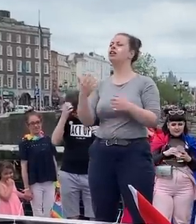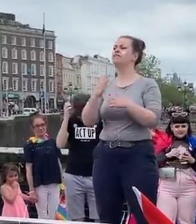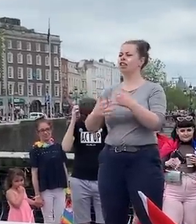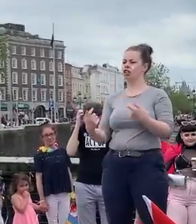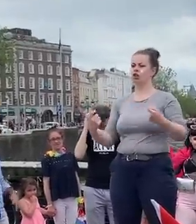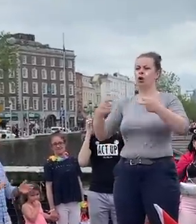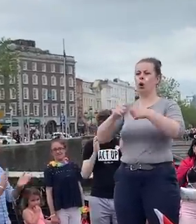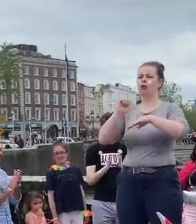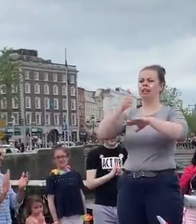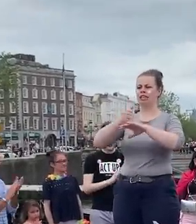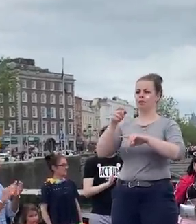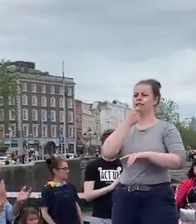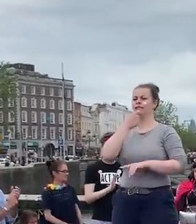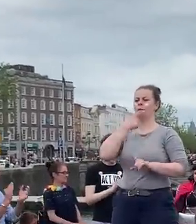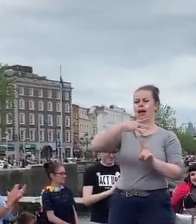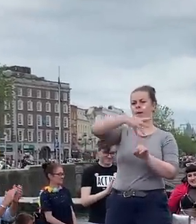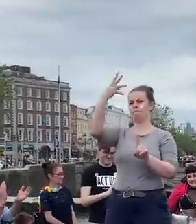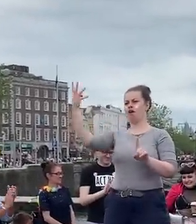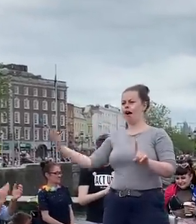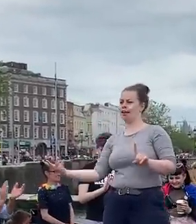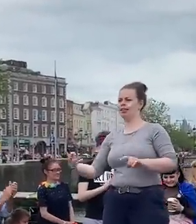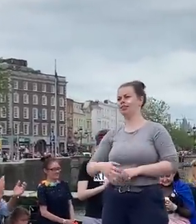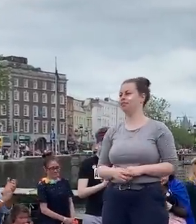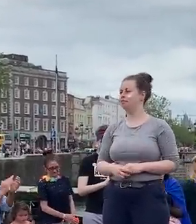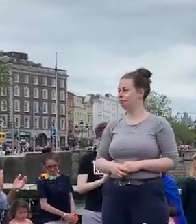of Dublin Pride.